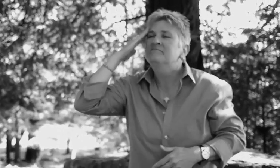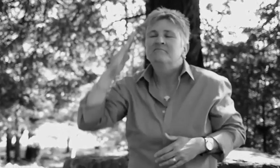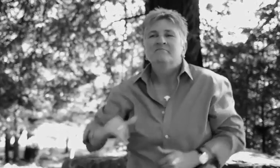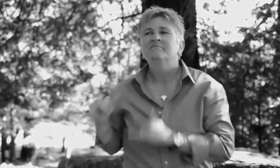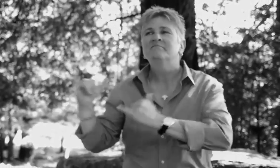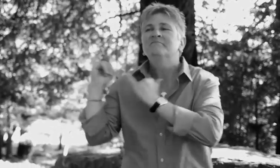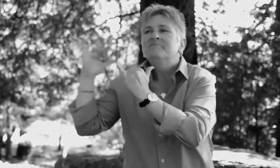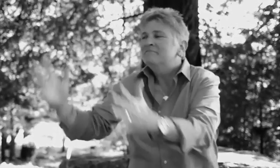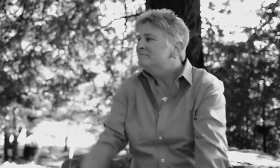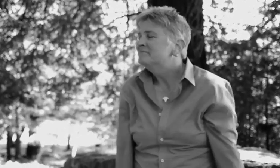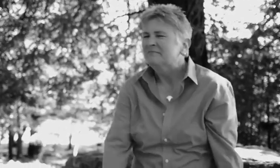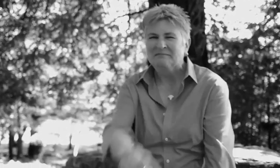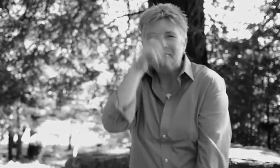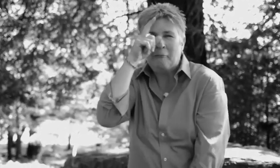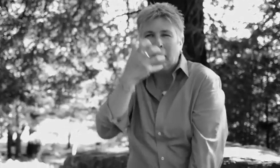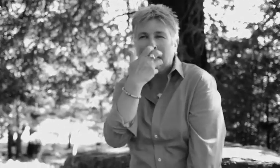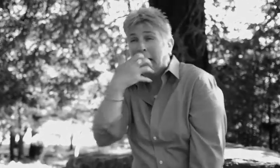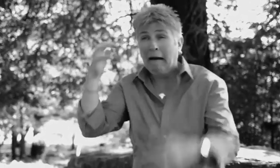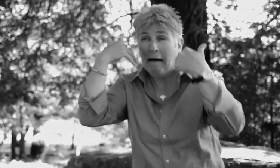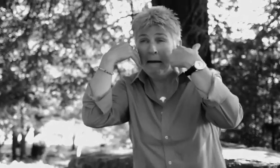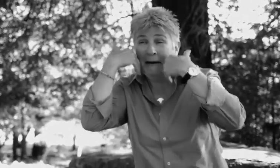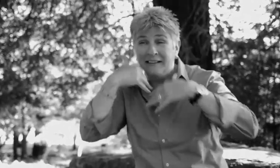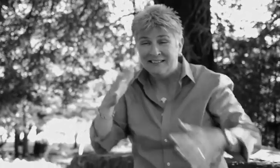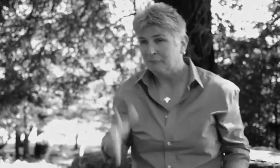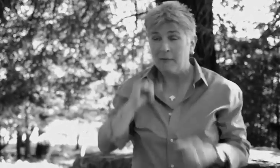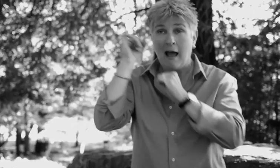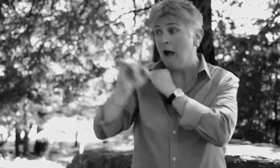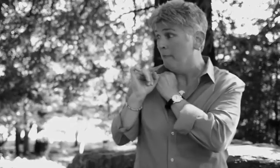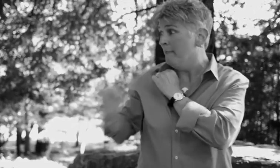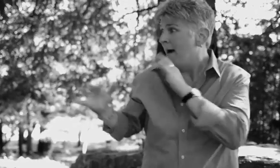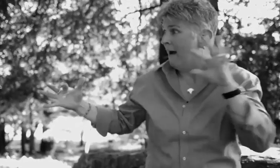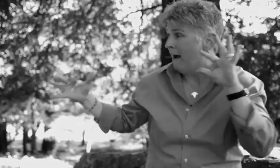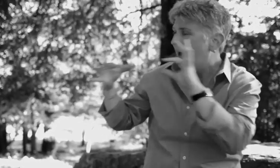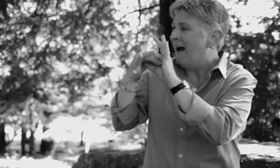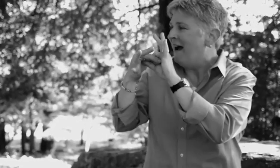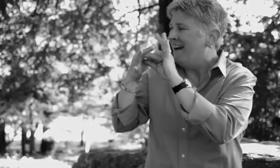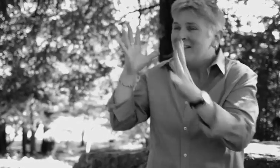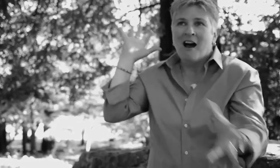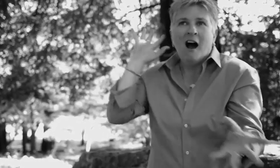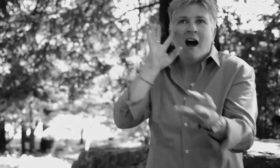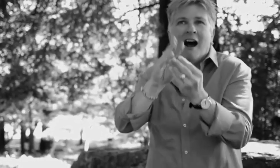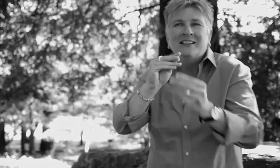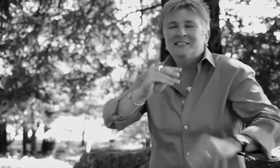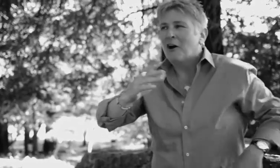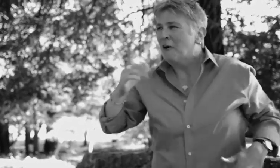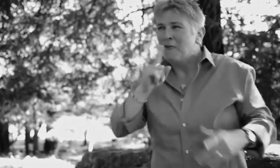raised in a summer haze, bound by the surprise